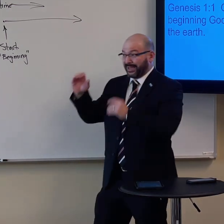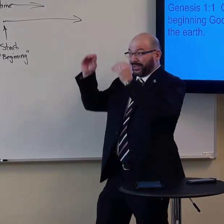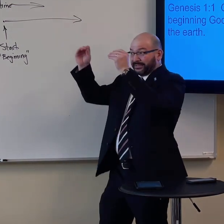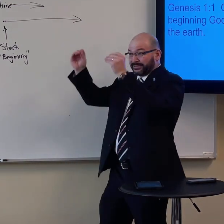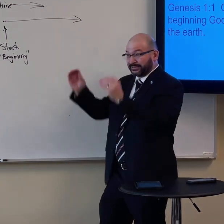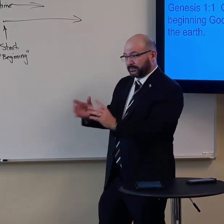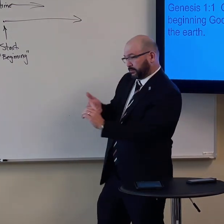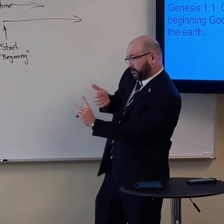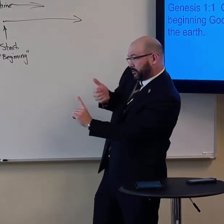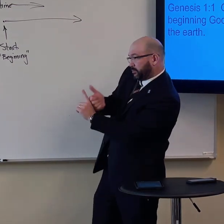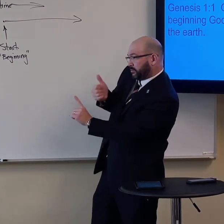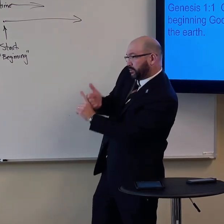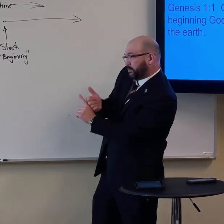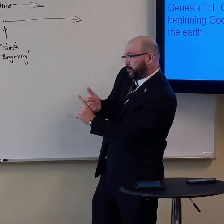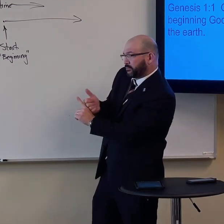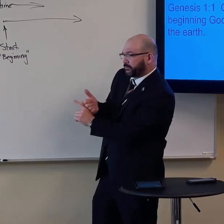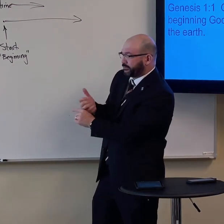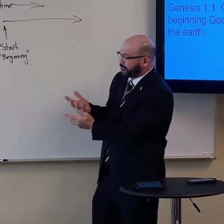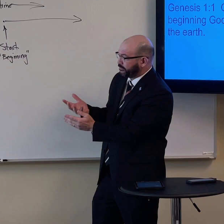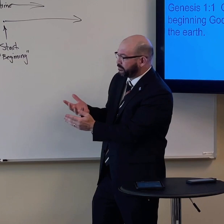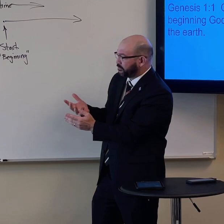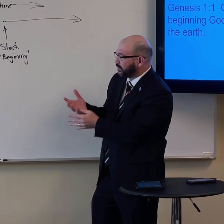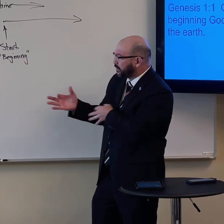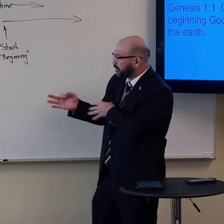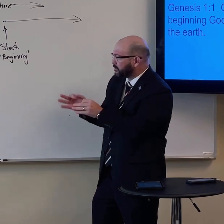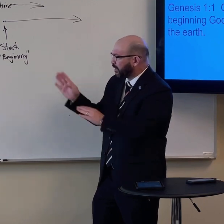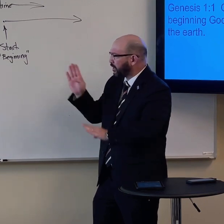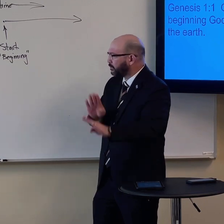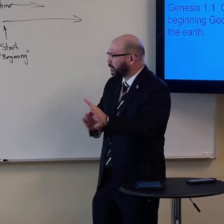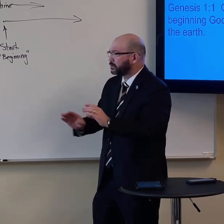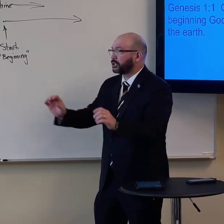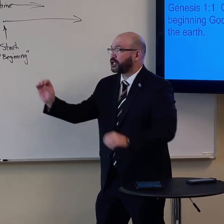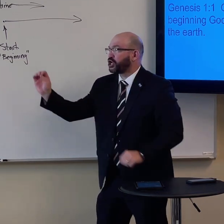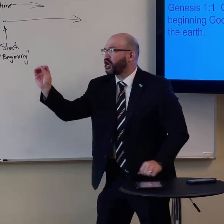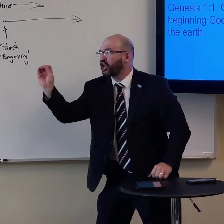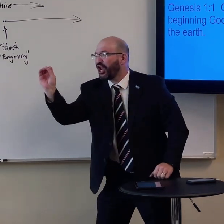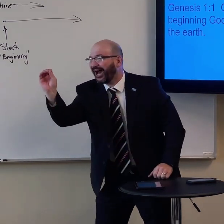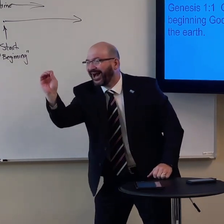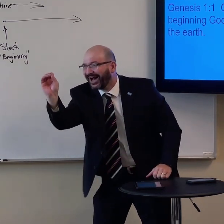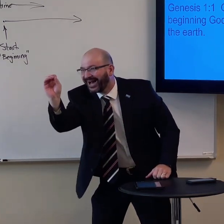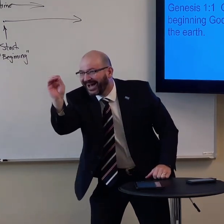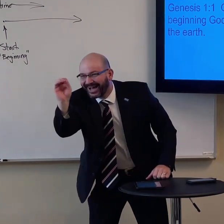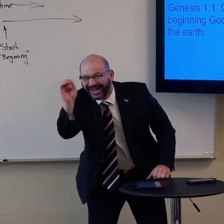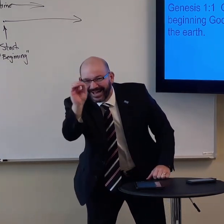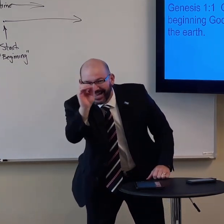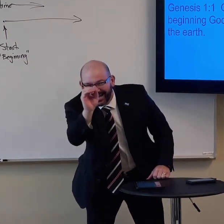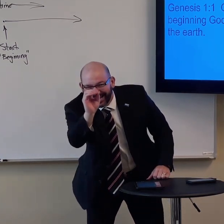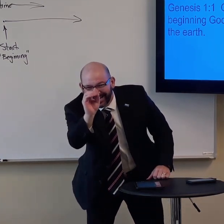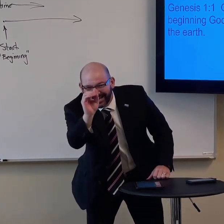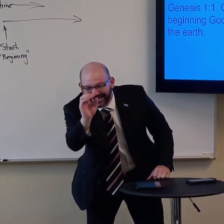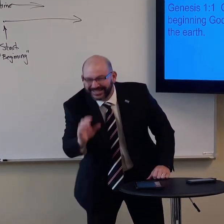That teacher explained nothing about biology.